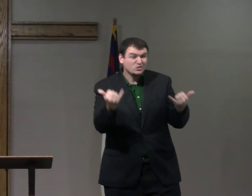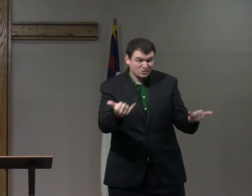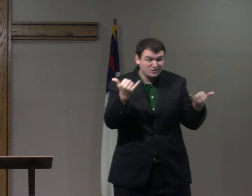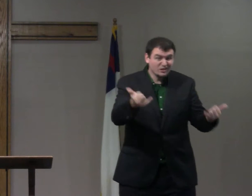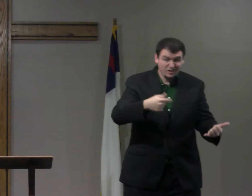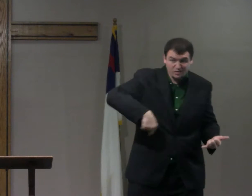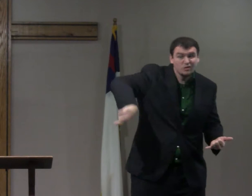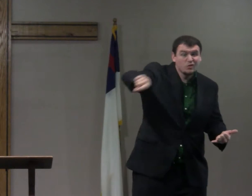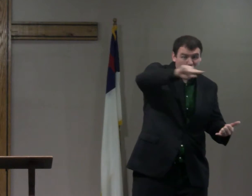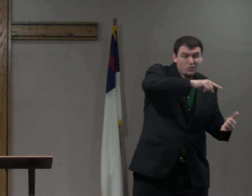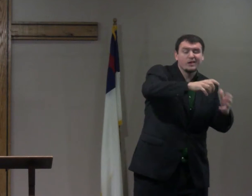again.